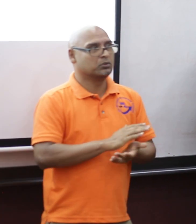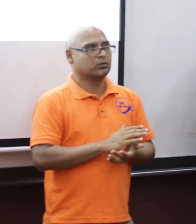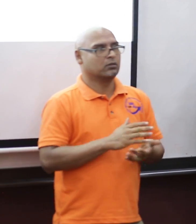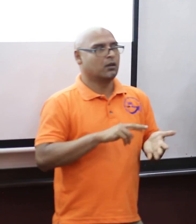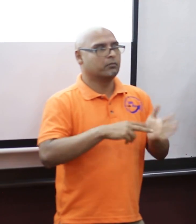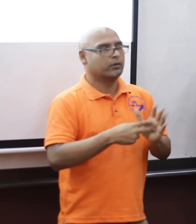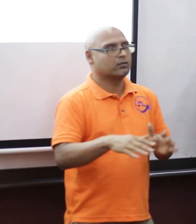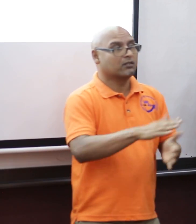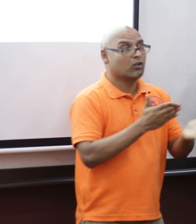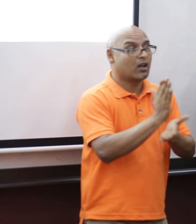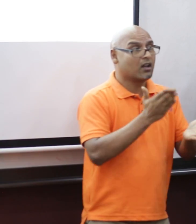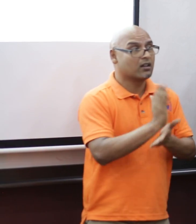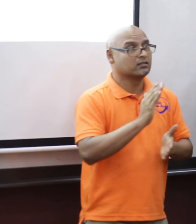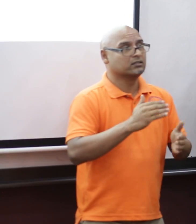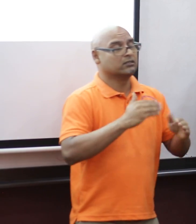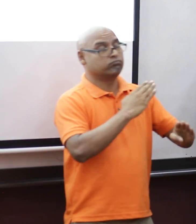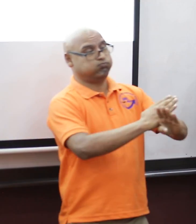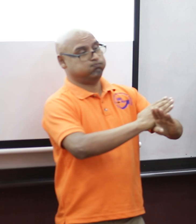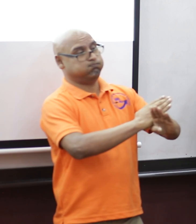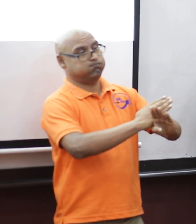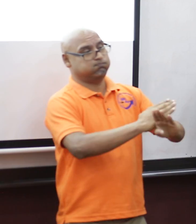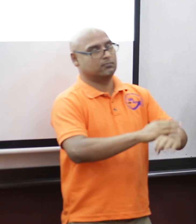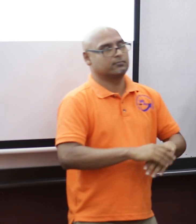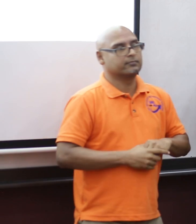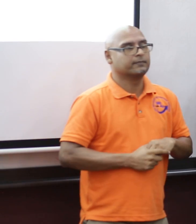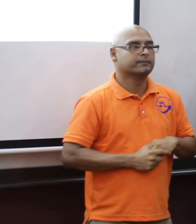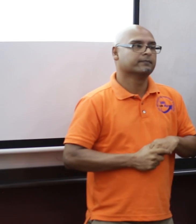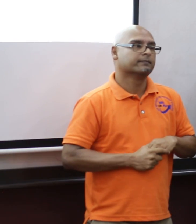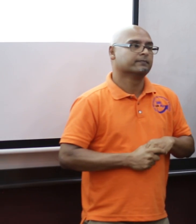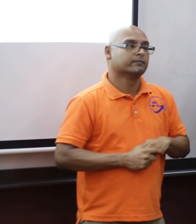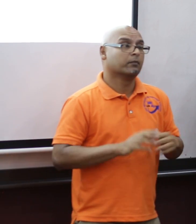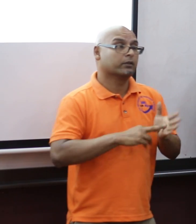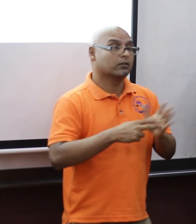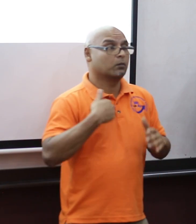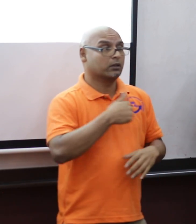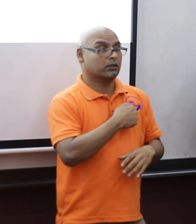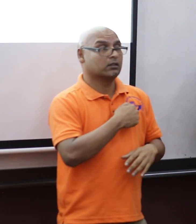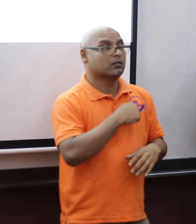right as a citizen of Trinidad and Tobago. And it's up to us to fight for their rights.